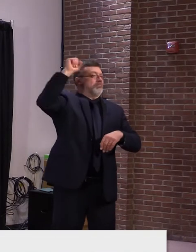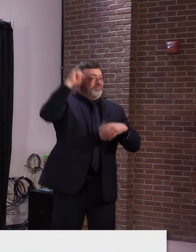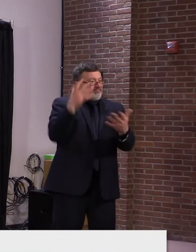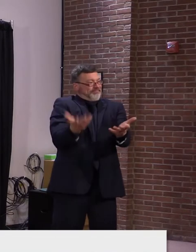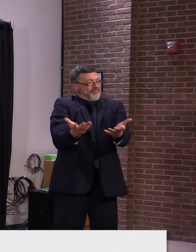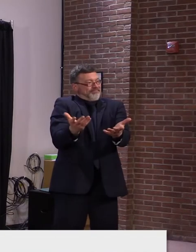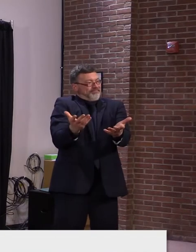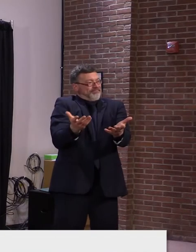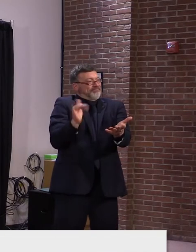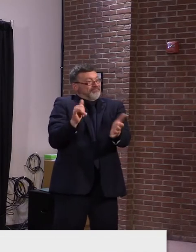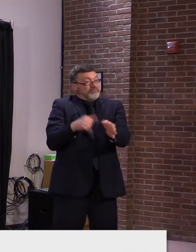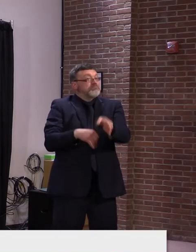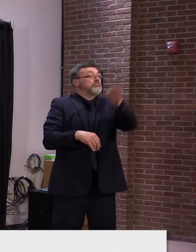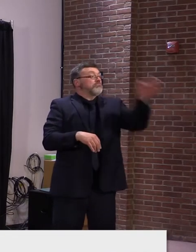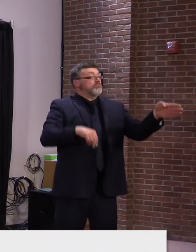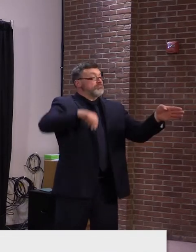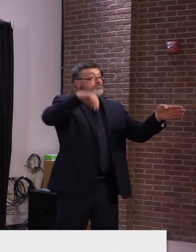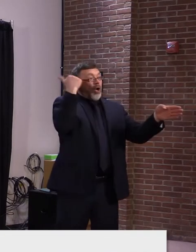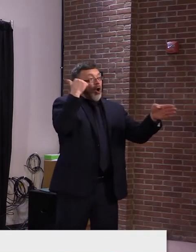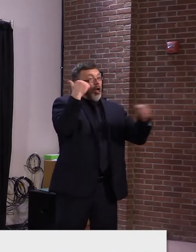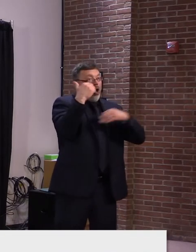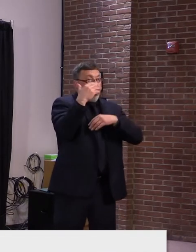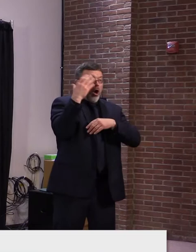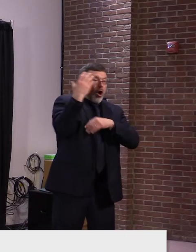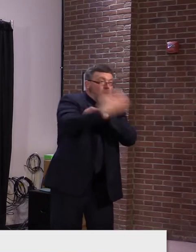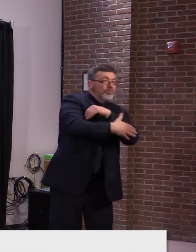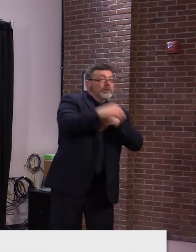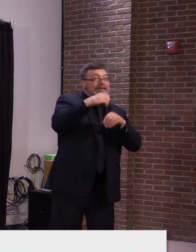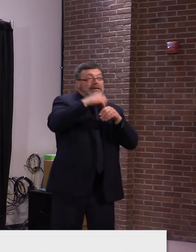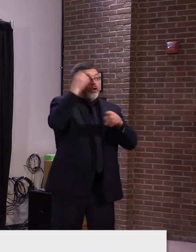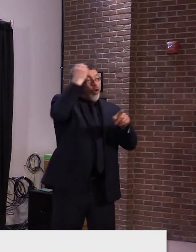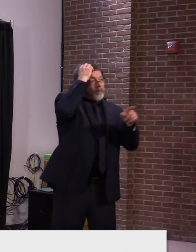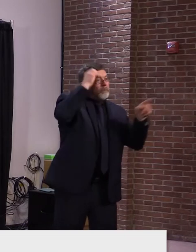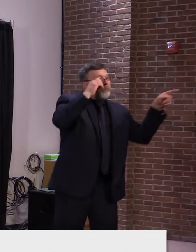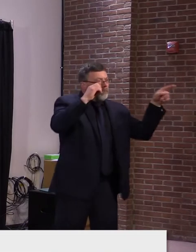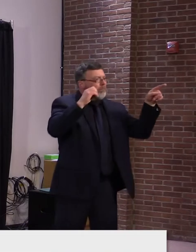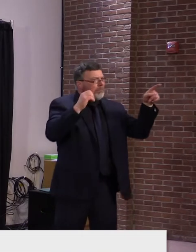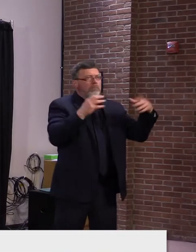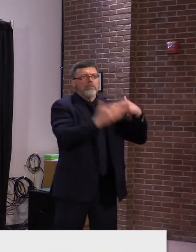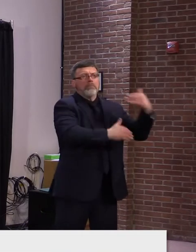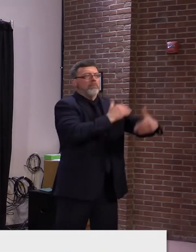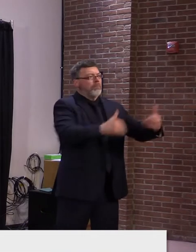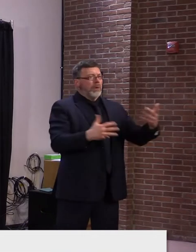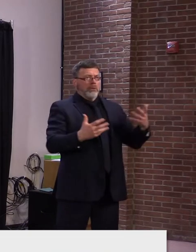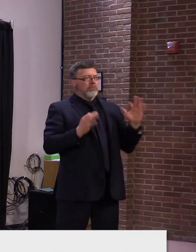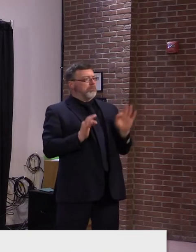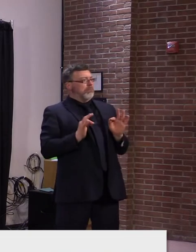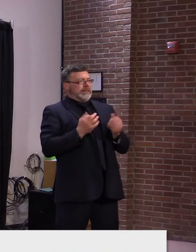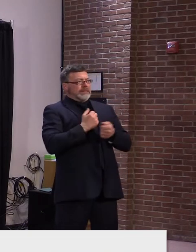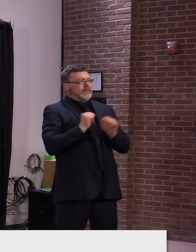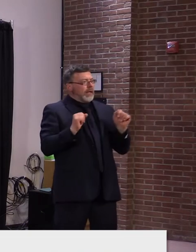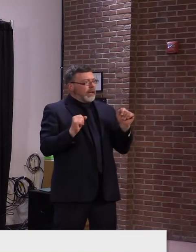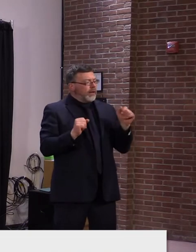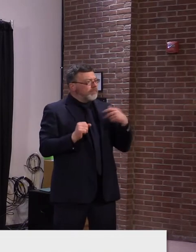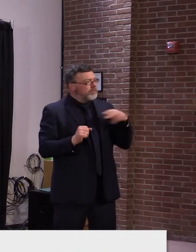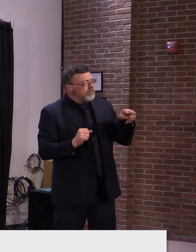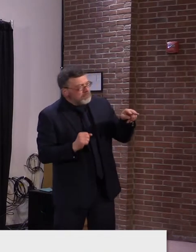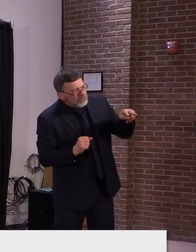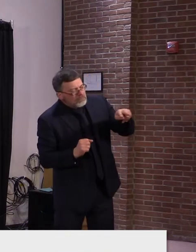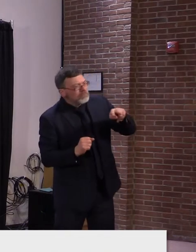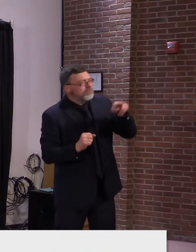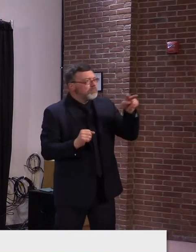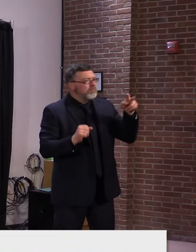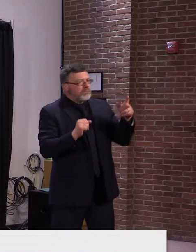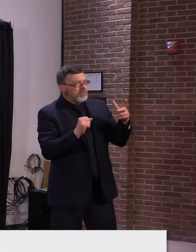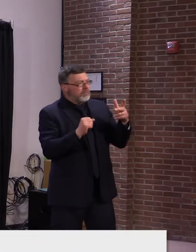governor is referring to, like in Europe, that are seemingly having some element of prolongation of this